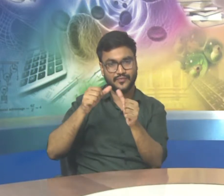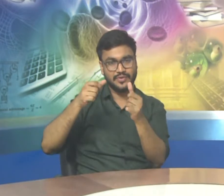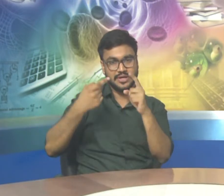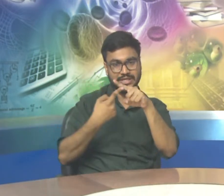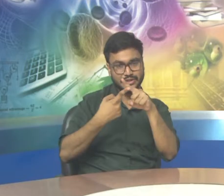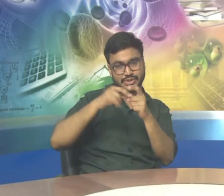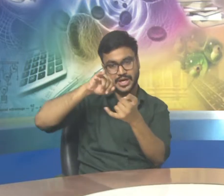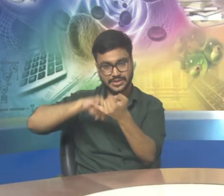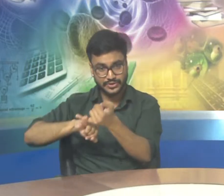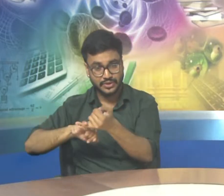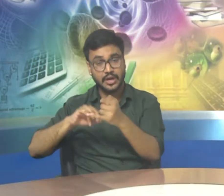kilowatts,